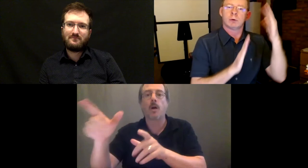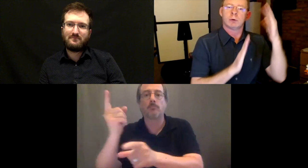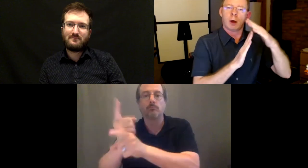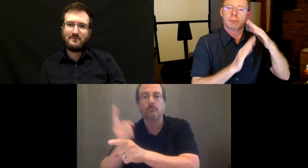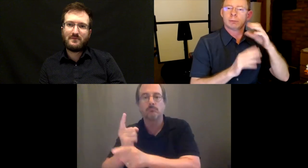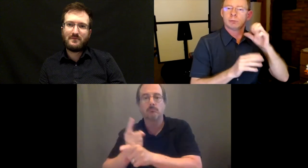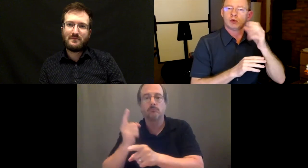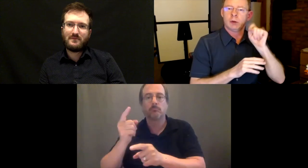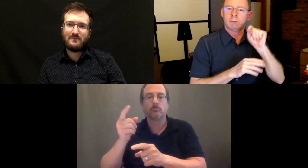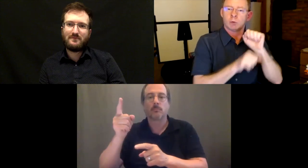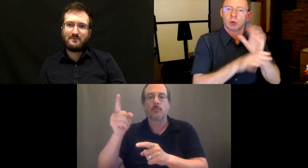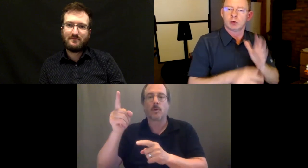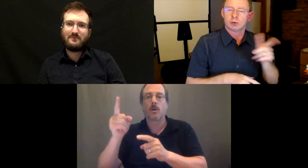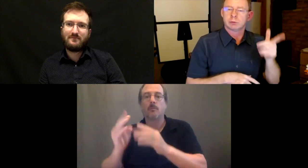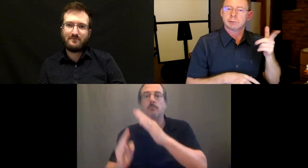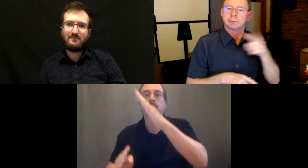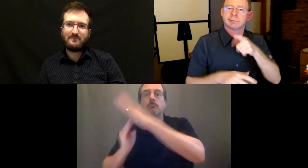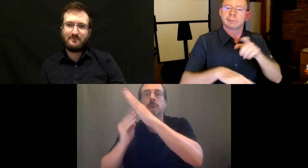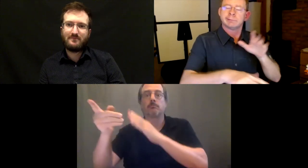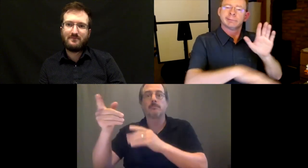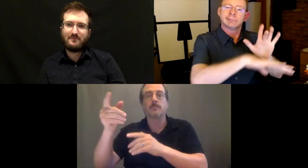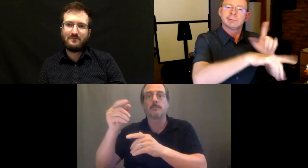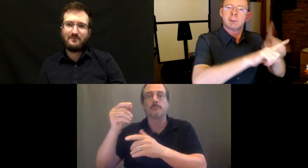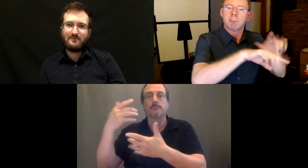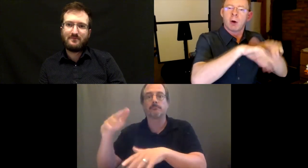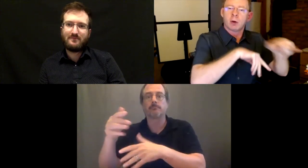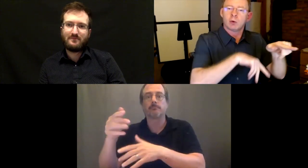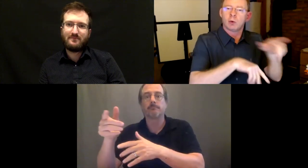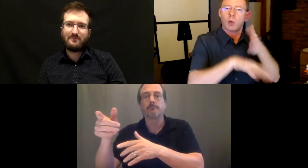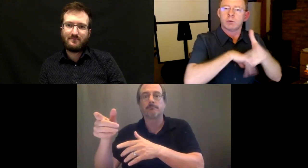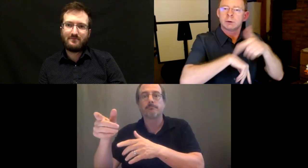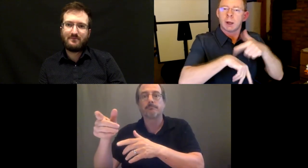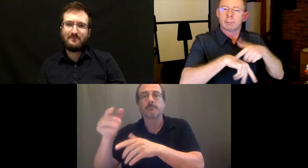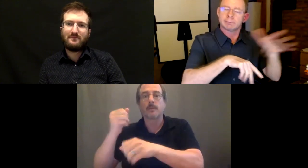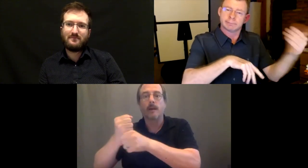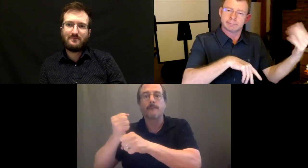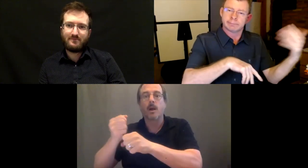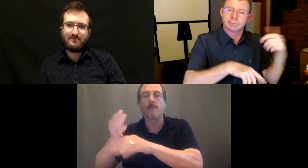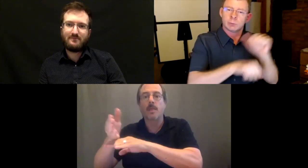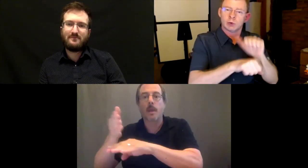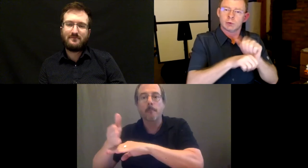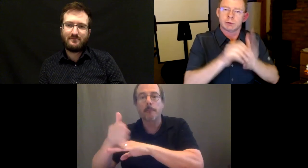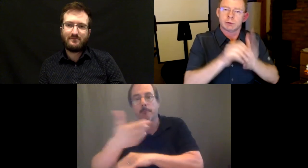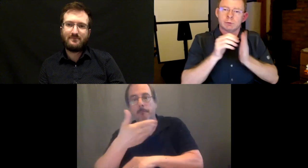able to go on to work. And they're one of the top best shift workers.